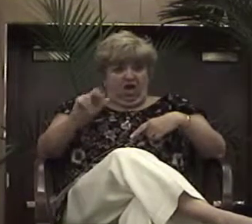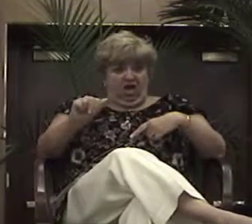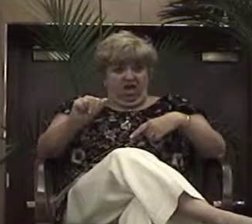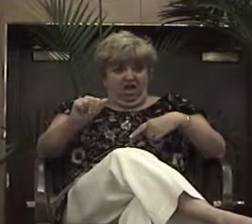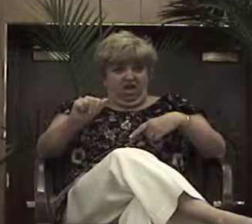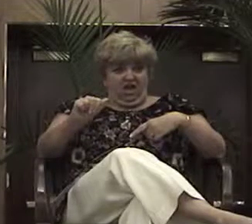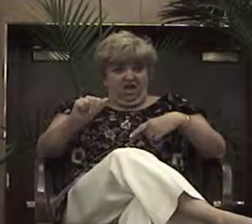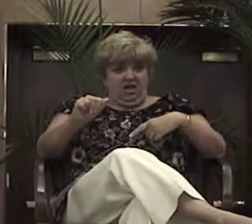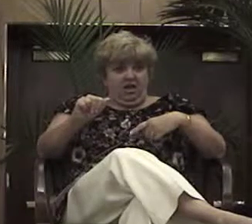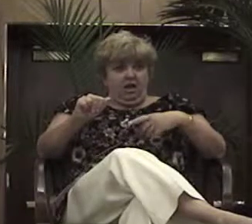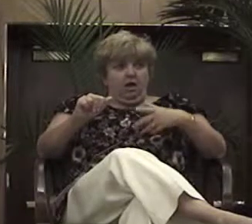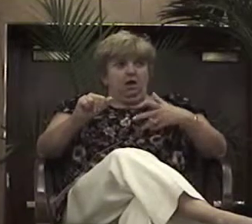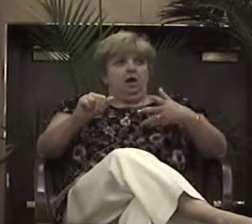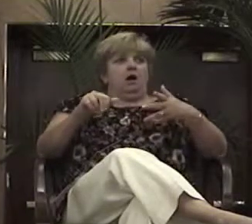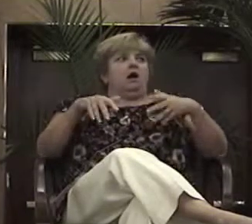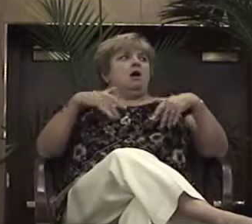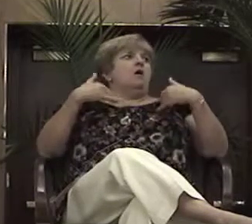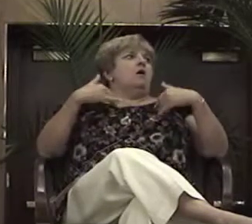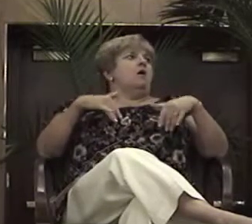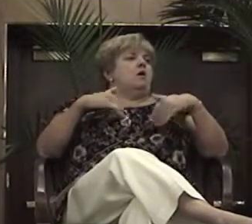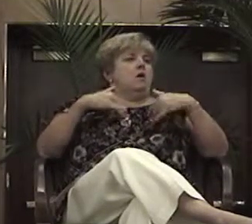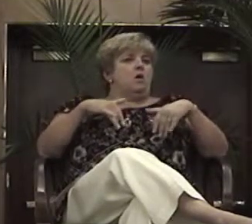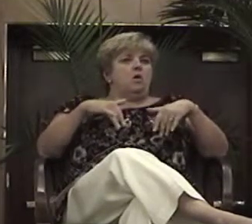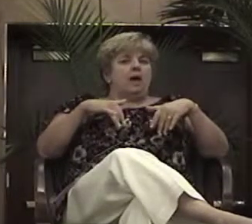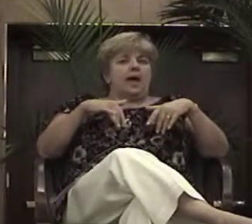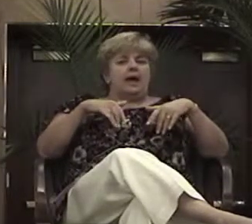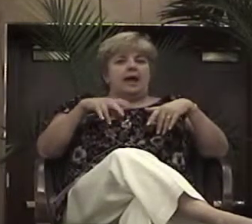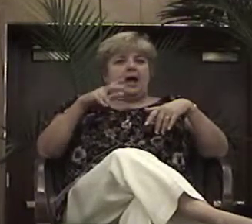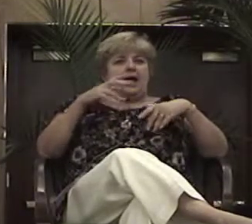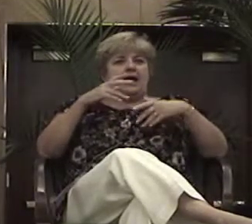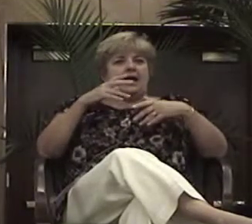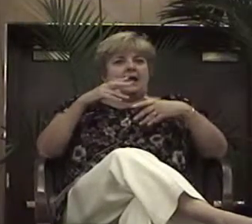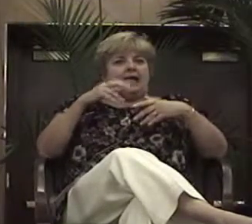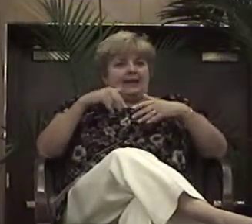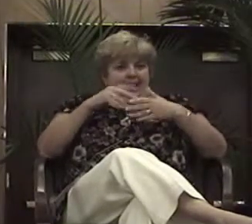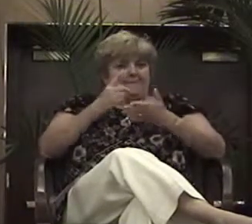business, and I listen to more people blaming their parents today than I could just throw up.